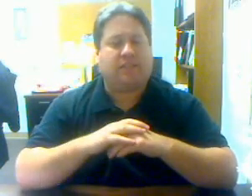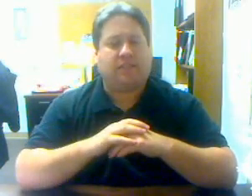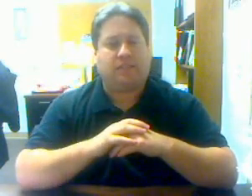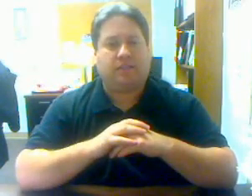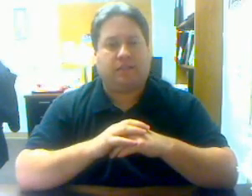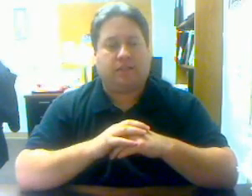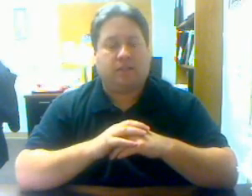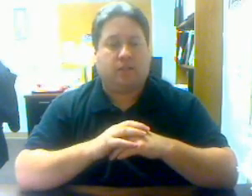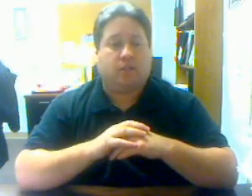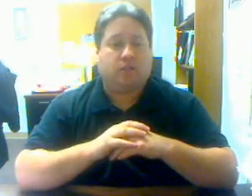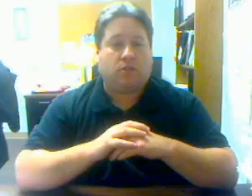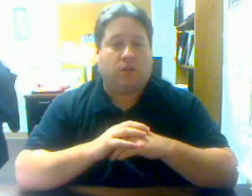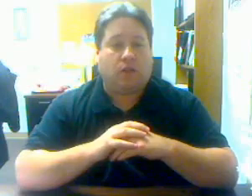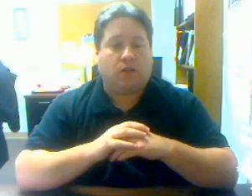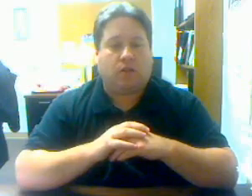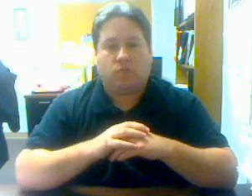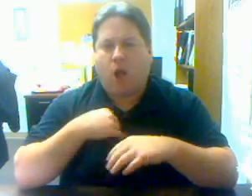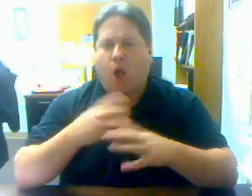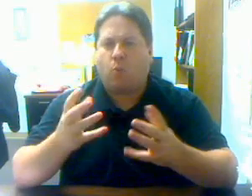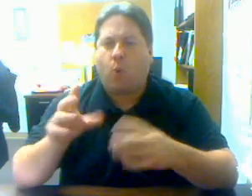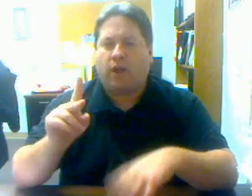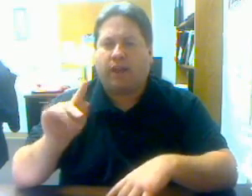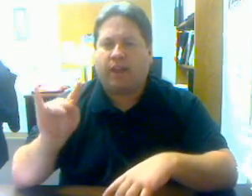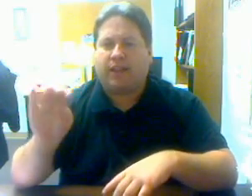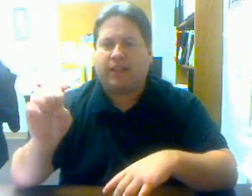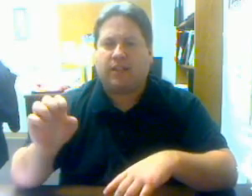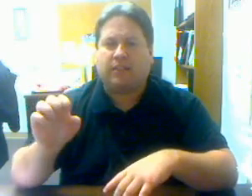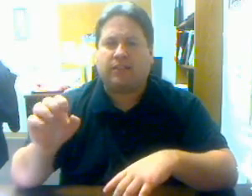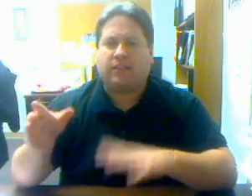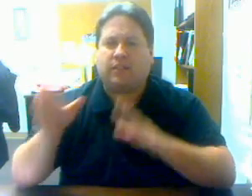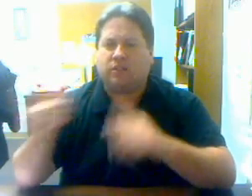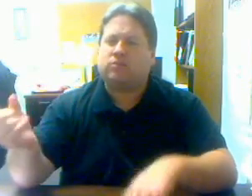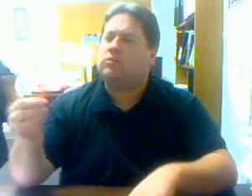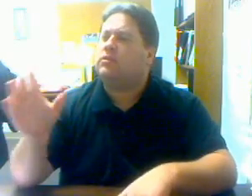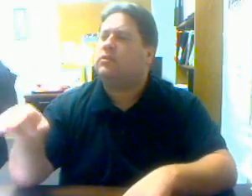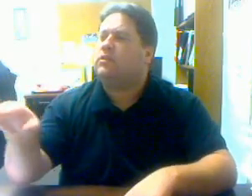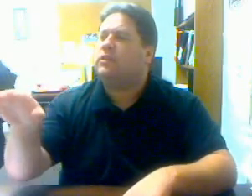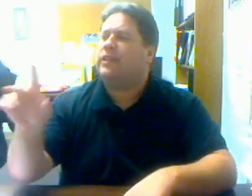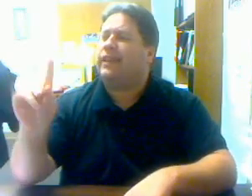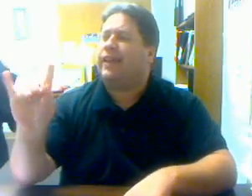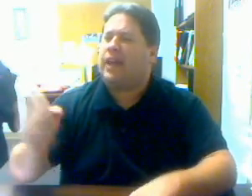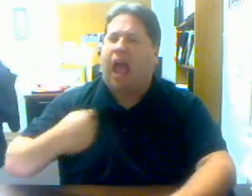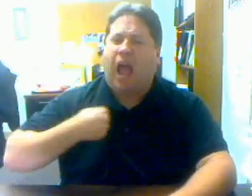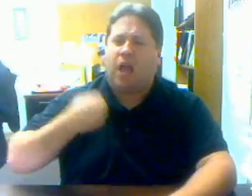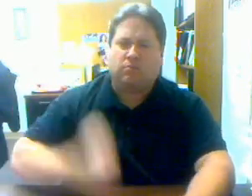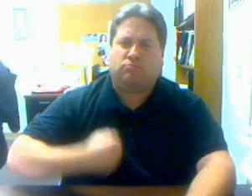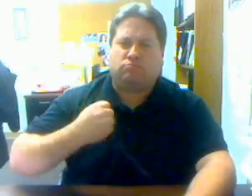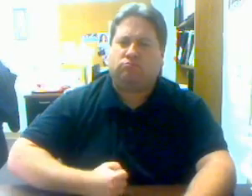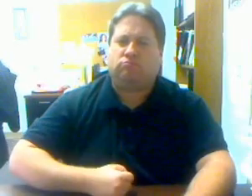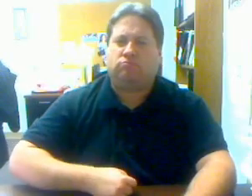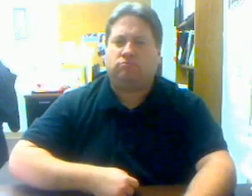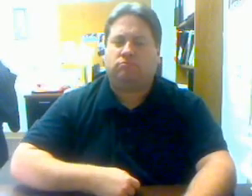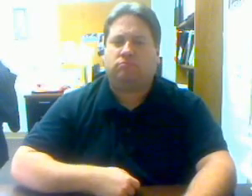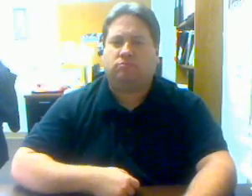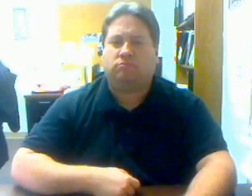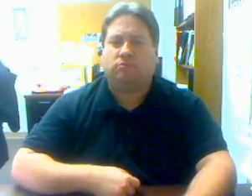wanted Katie's attention, I'd bang on holding real high. I say, oh, Frank's going to hurt his hands. Katie's not going to give